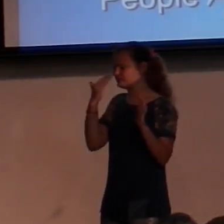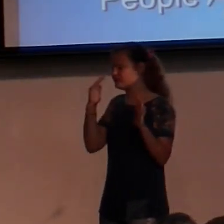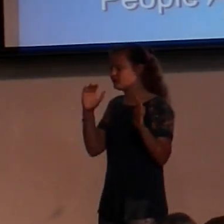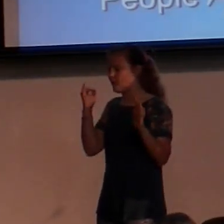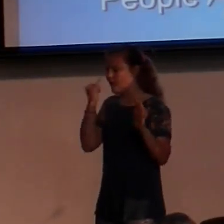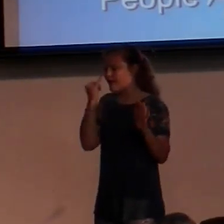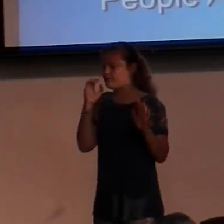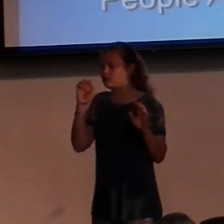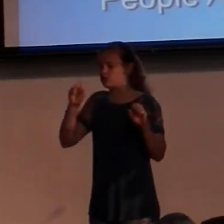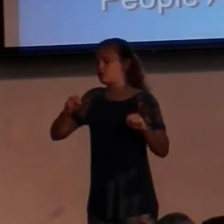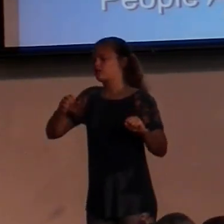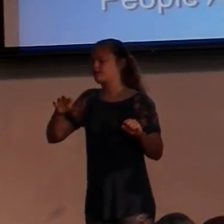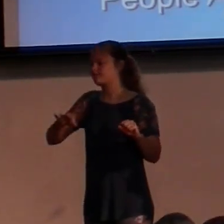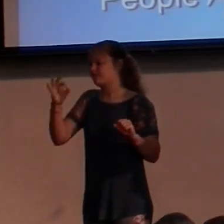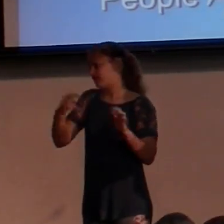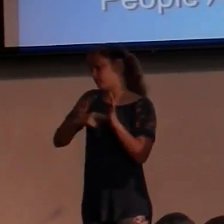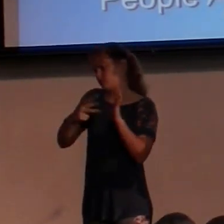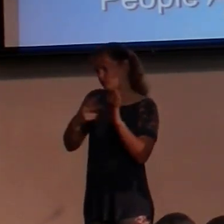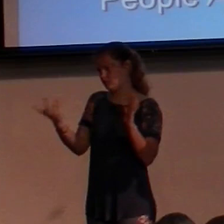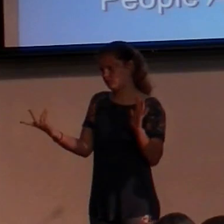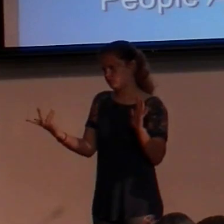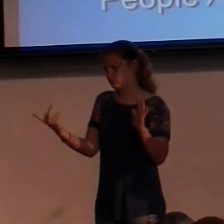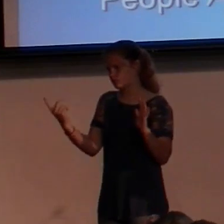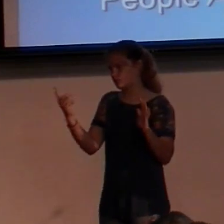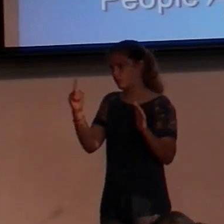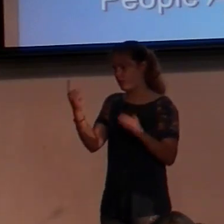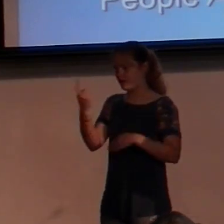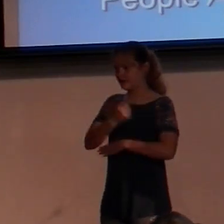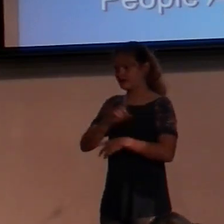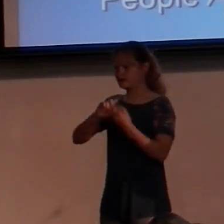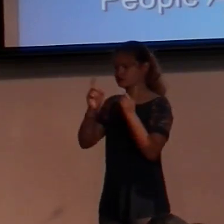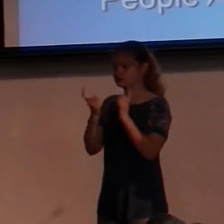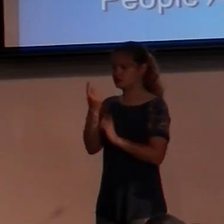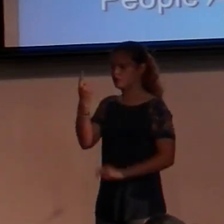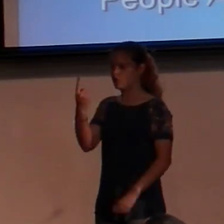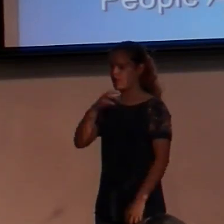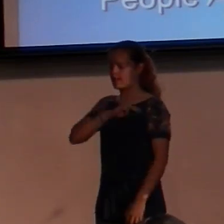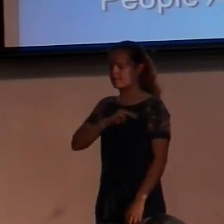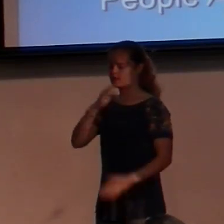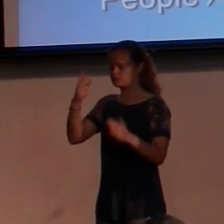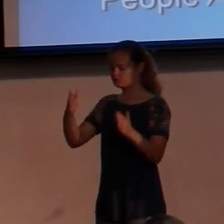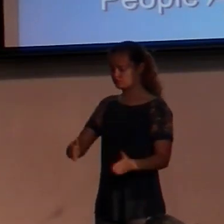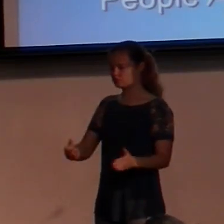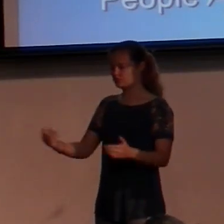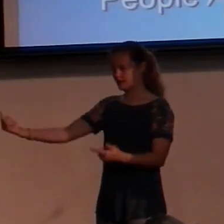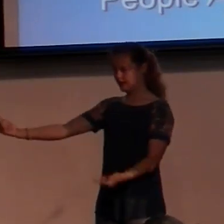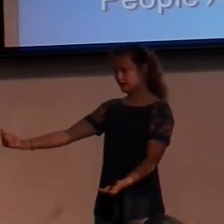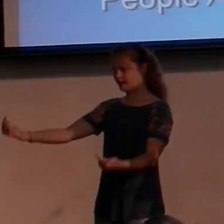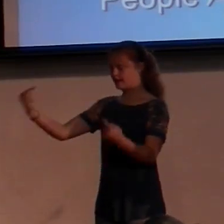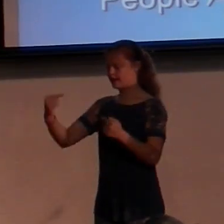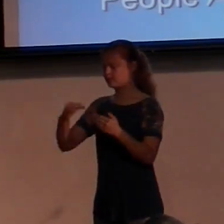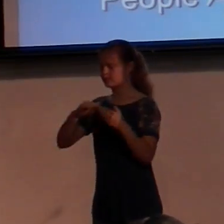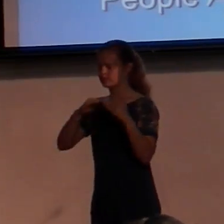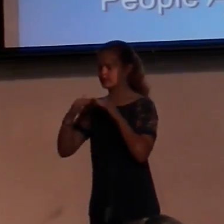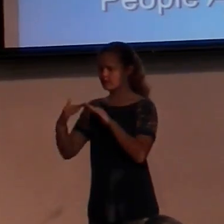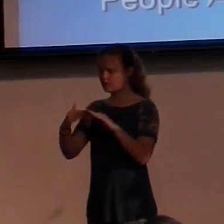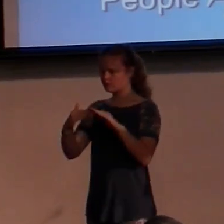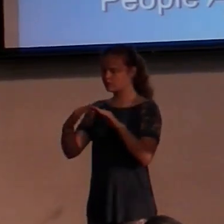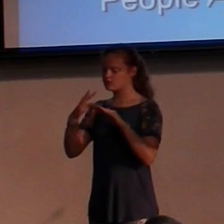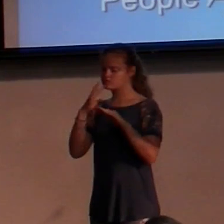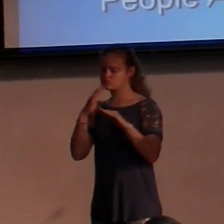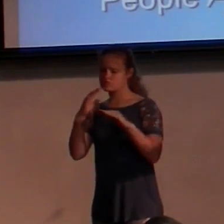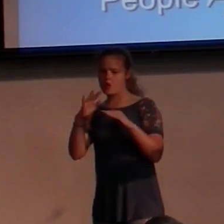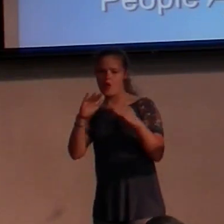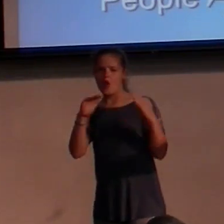was. Well, that all changed one day when this really neat missionary came to town. And he started talking about all the